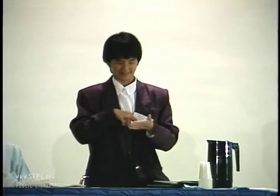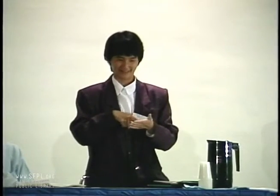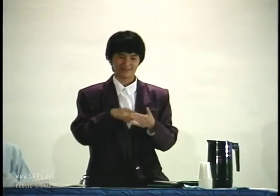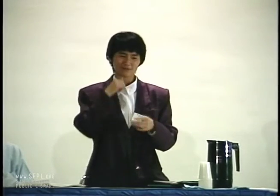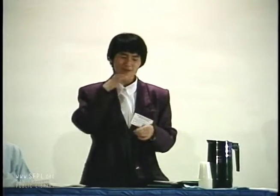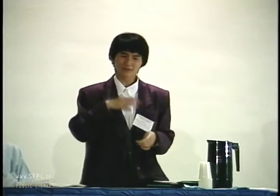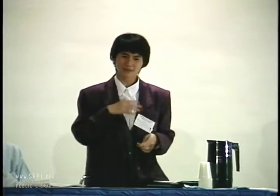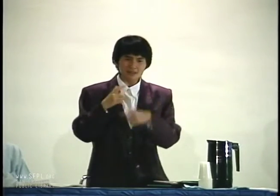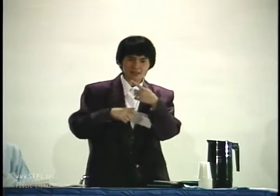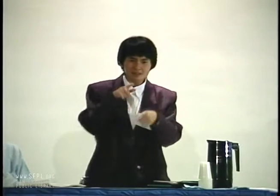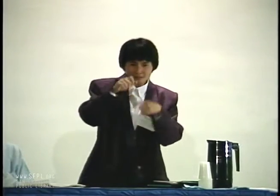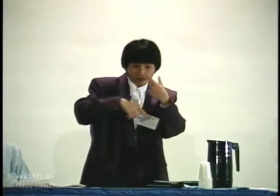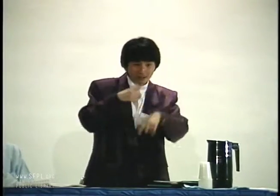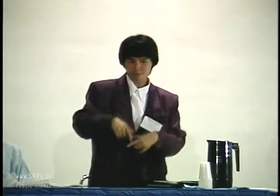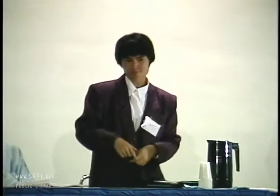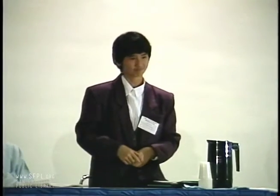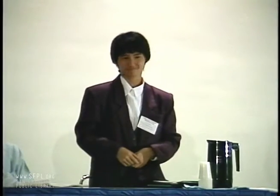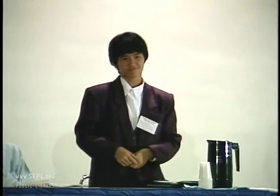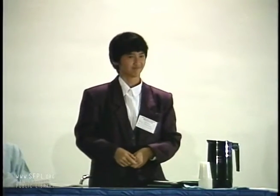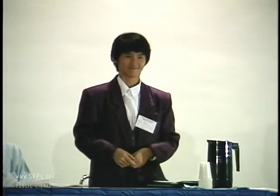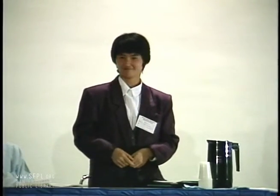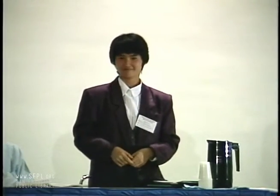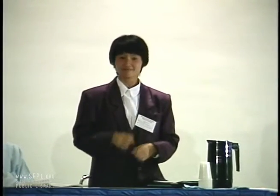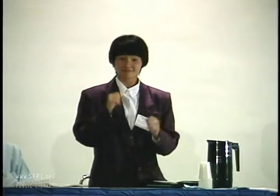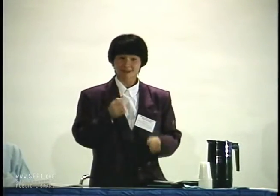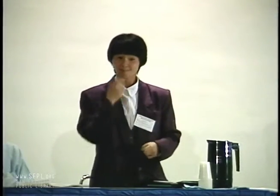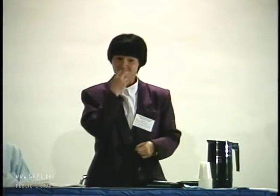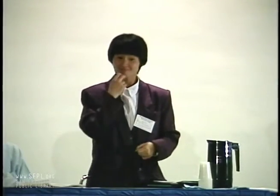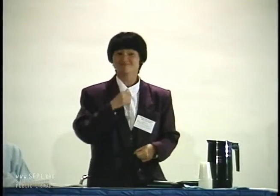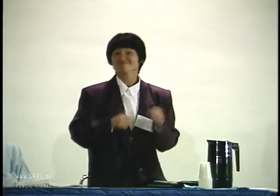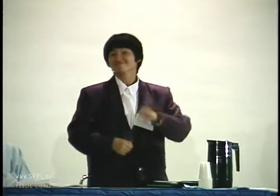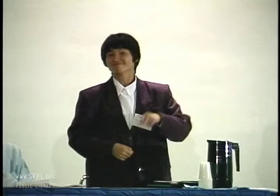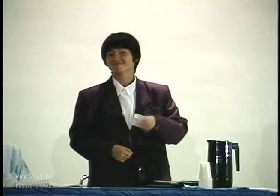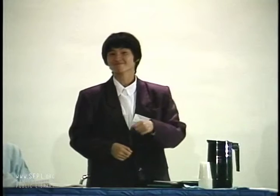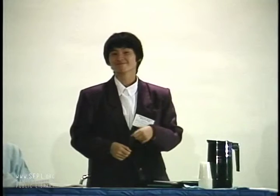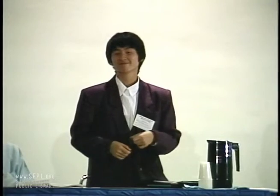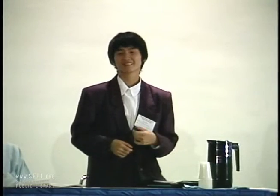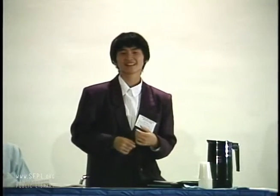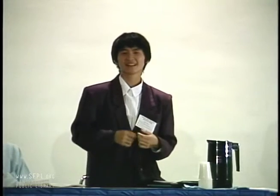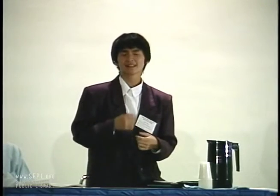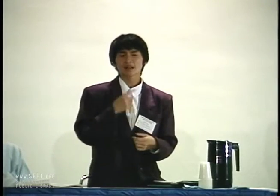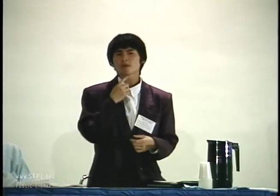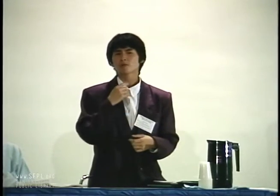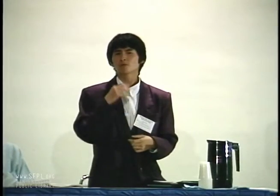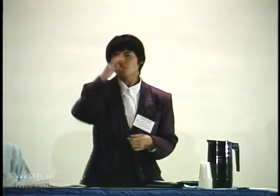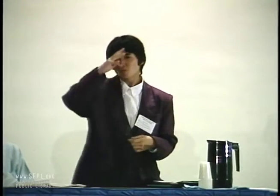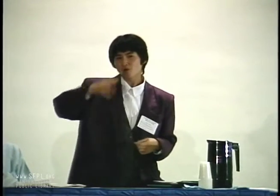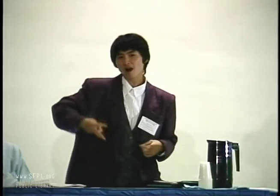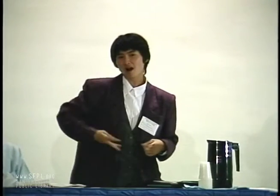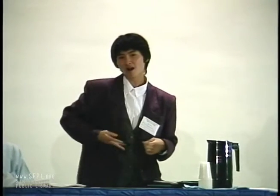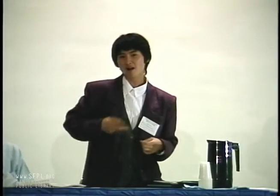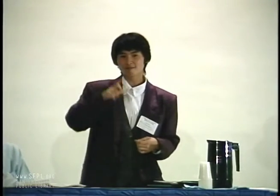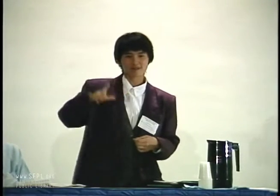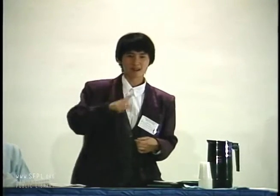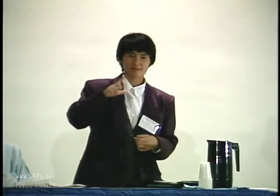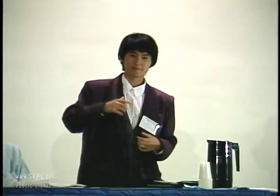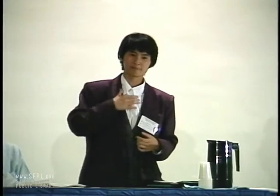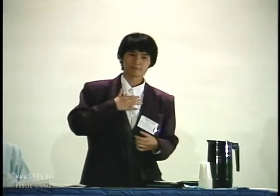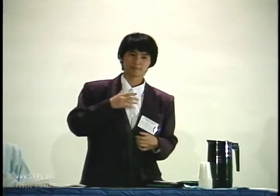on sign language and a book. And the person signed to me, "Do you sign?" And I said, "No." And she said, "Do you lip read?" And I shook my head, "Yes." And the